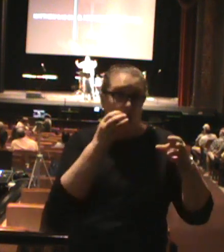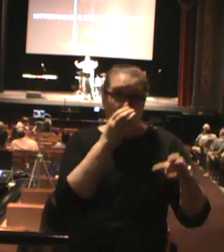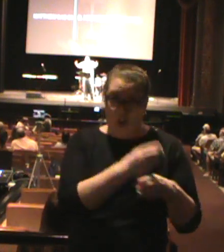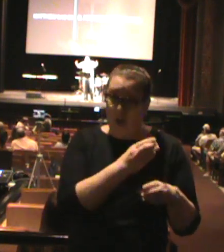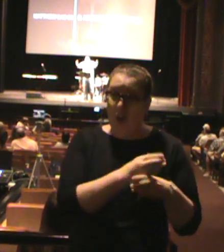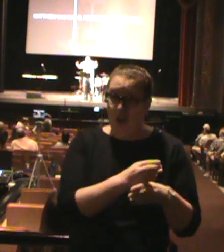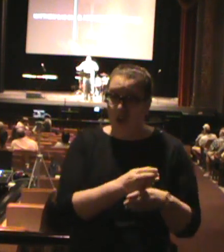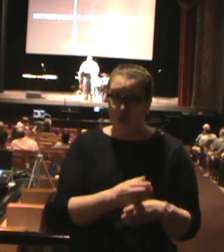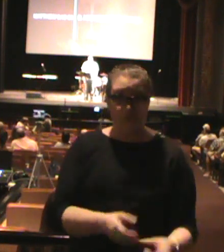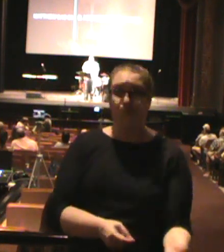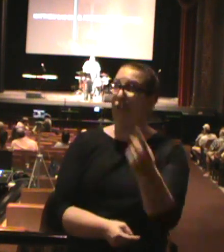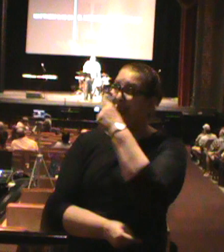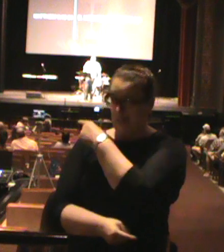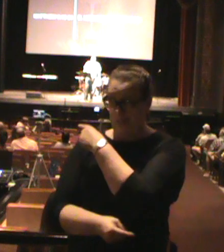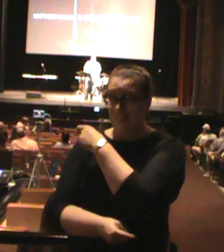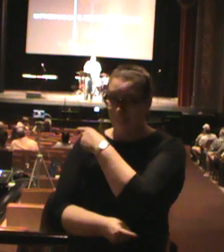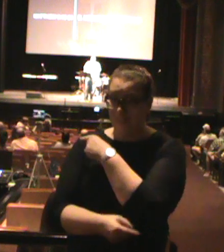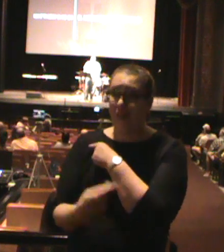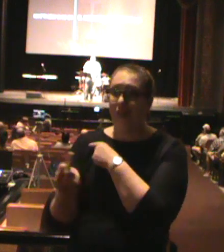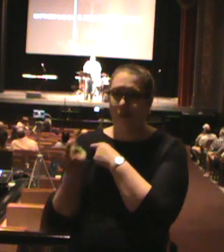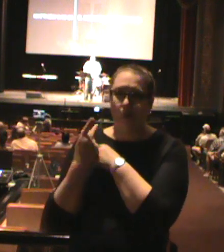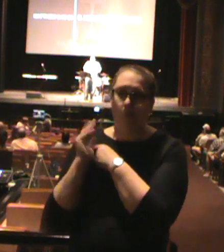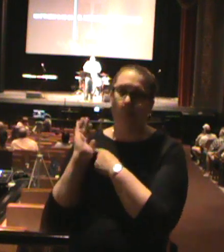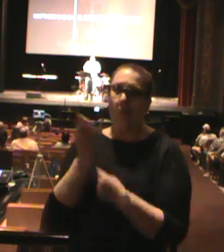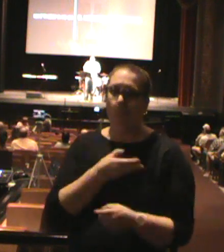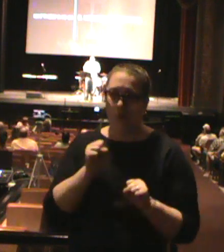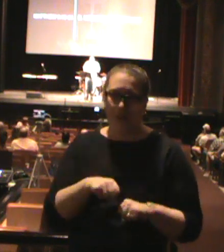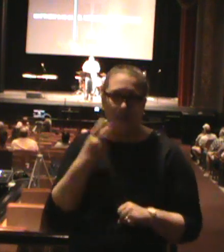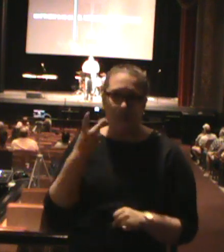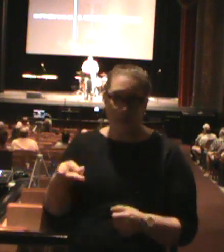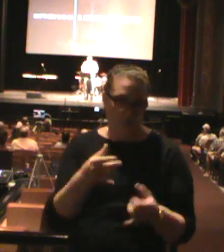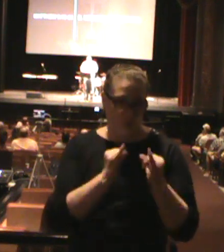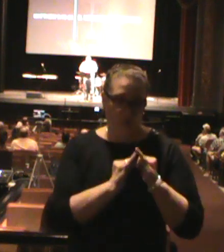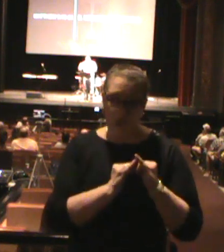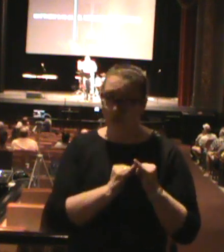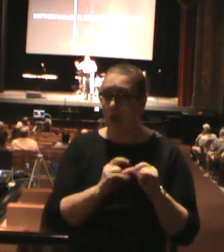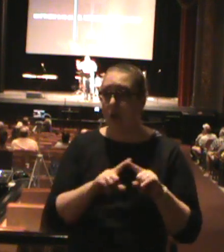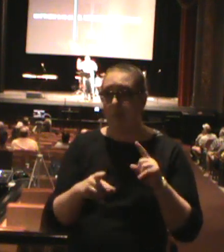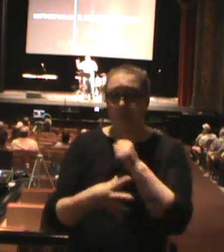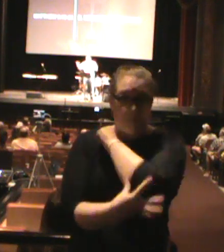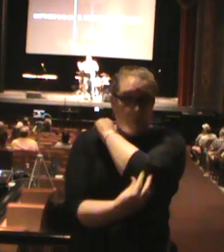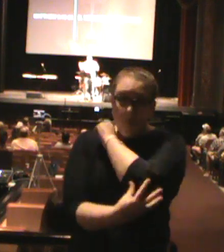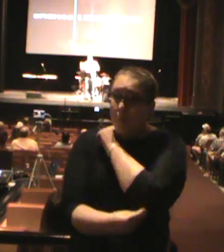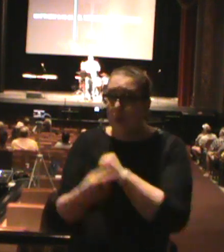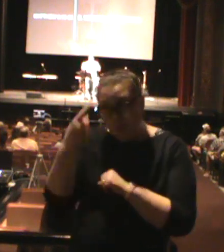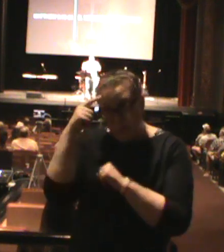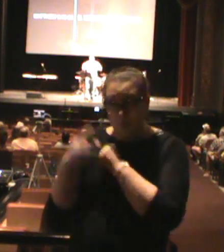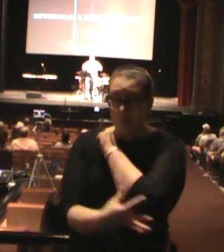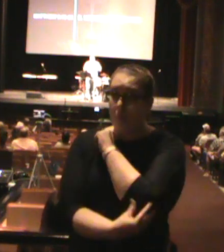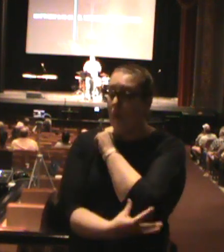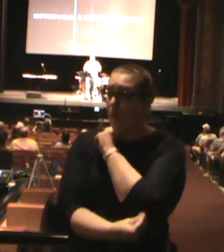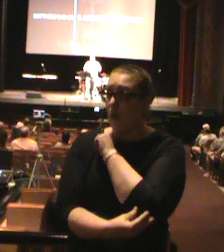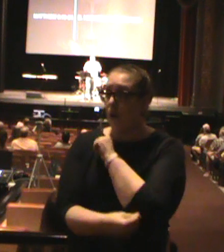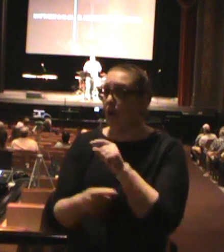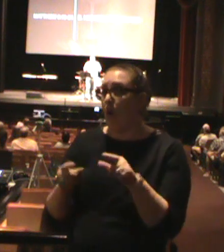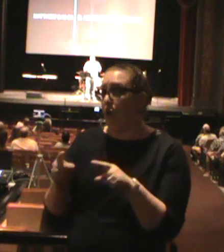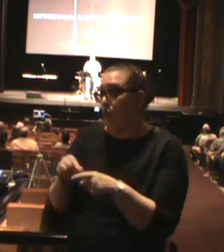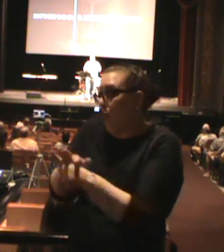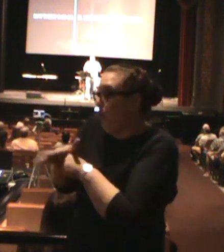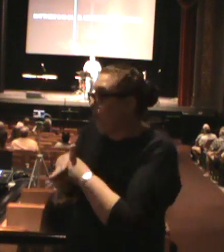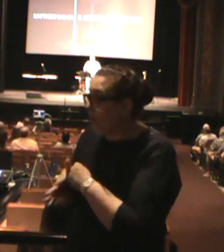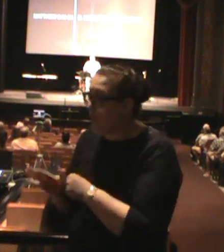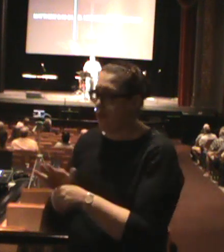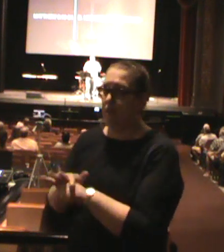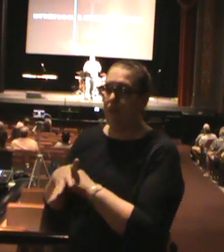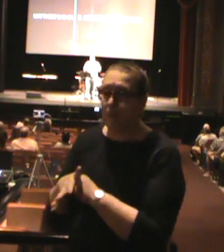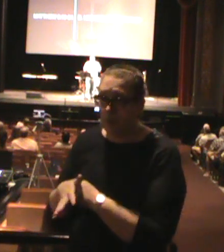You can see where your treasures are. But from the poorest of the poor to the richest of rich, we all have something that we